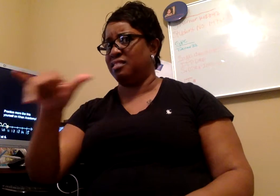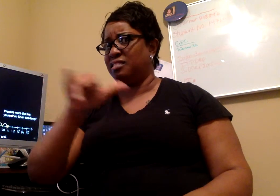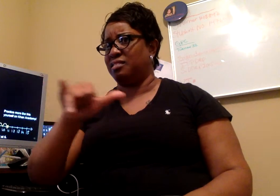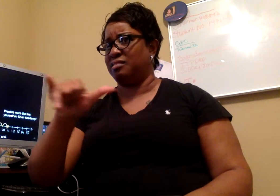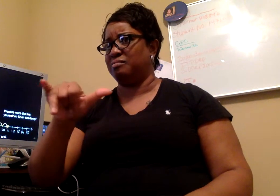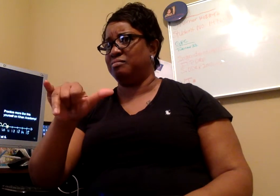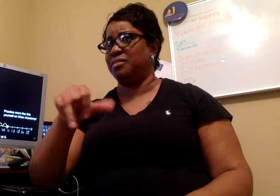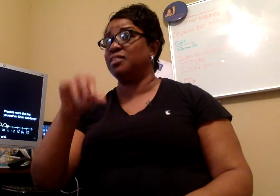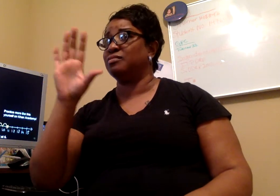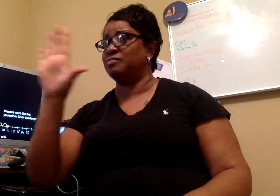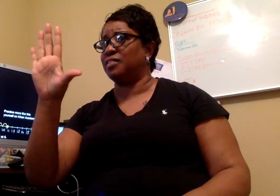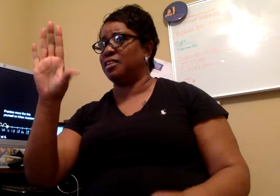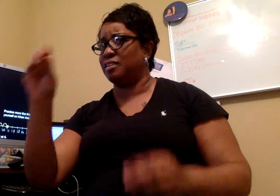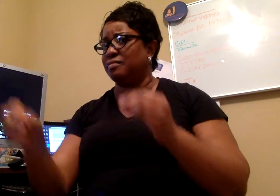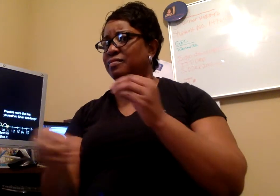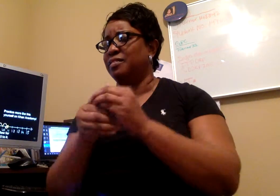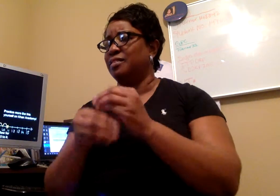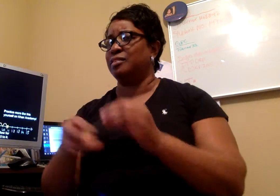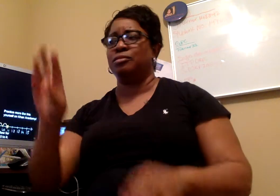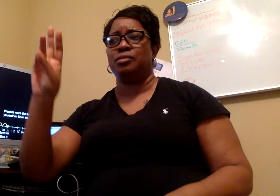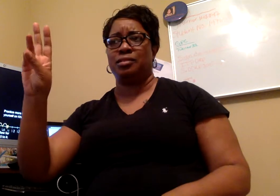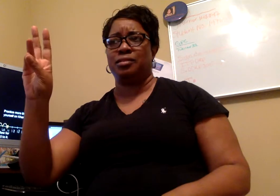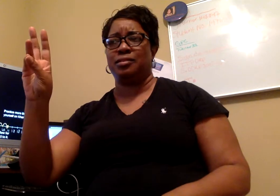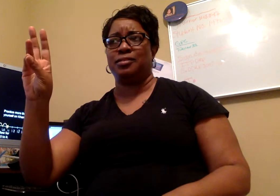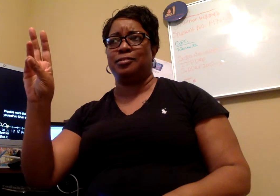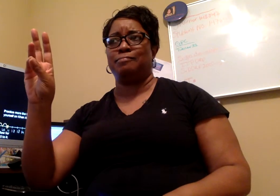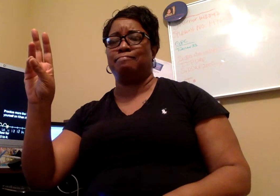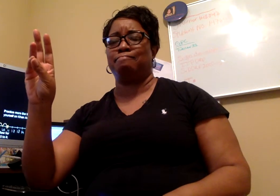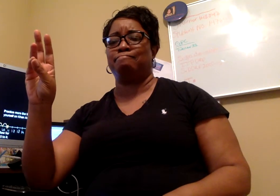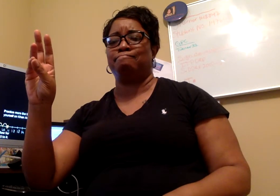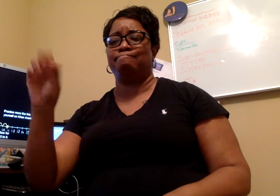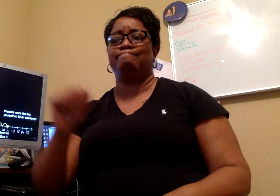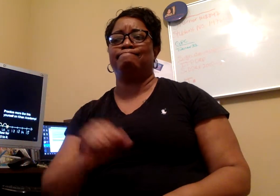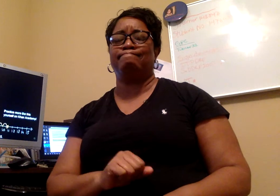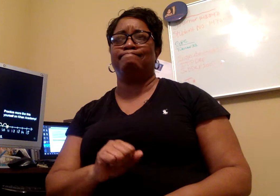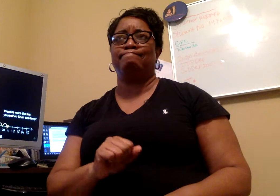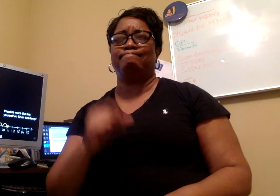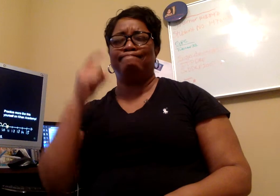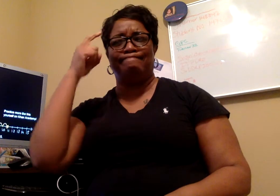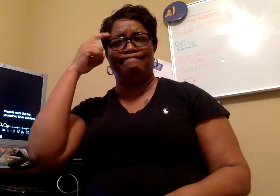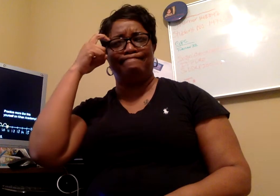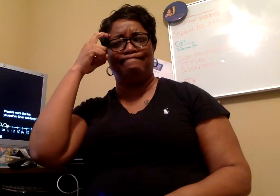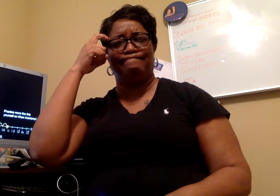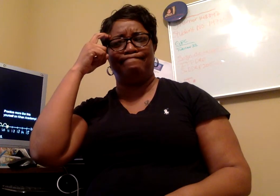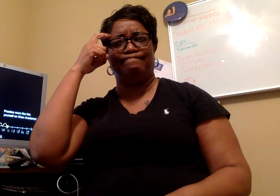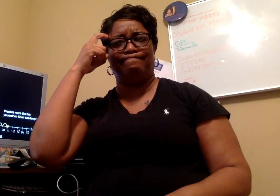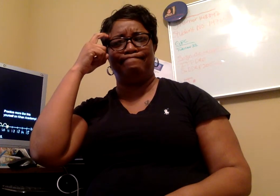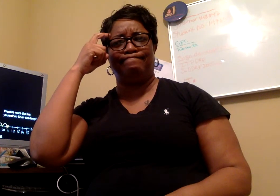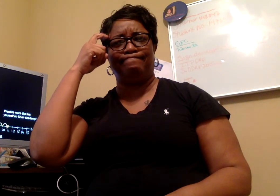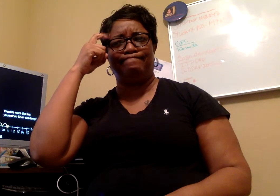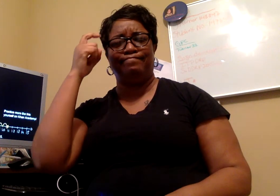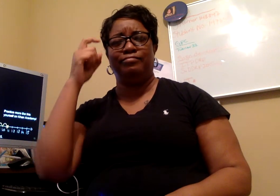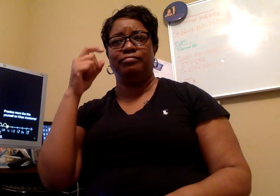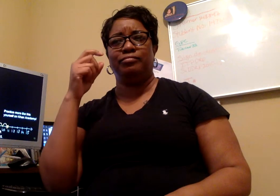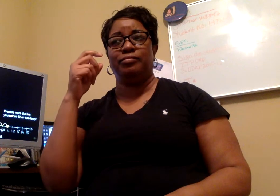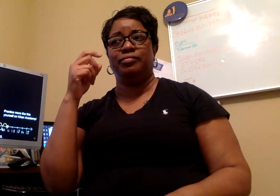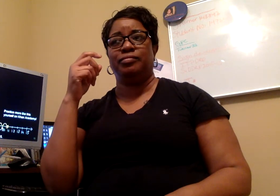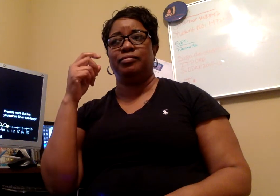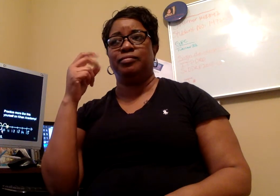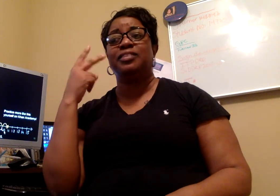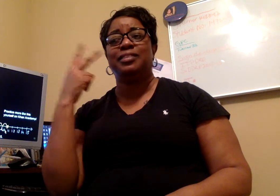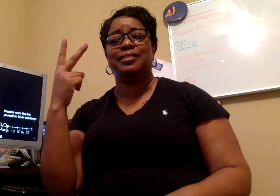with 6, right? Ignore the yellow for now and add 5 to it. 1, 2,